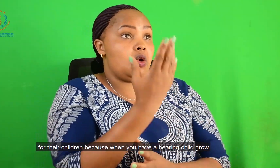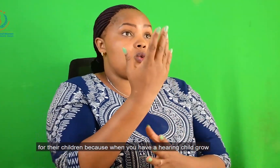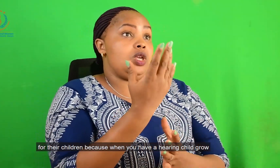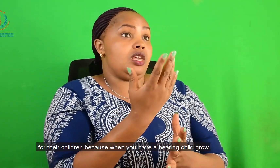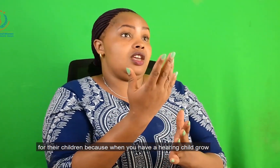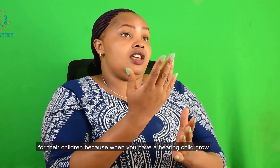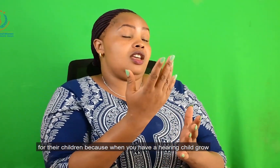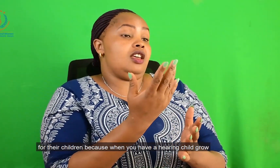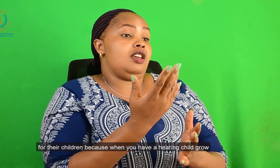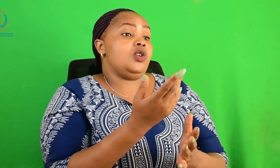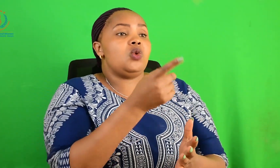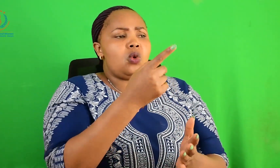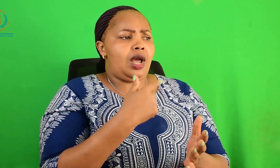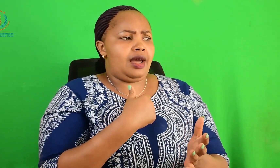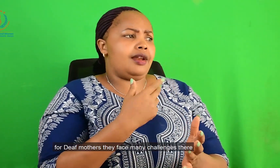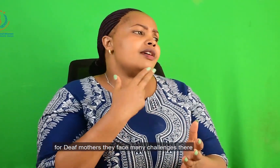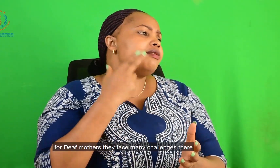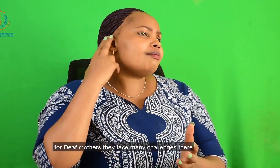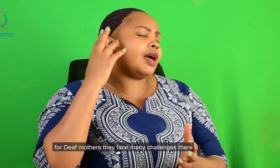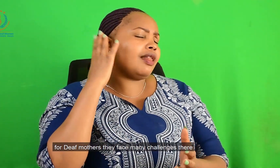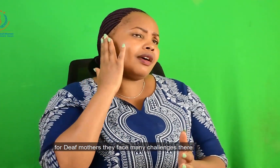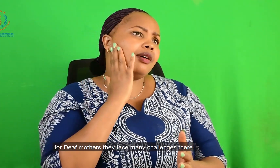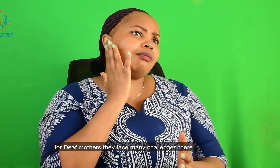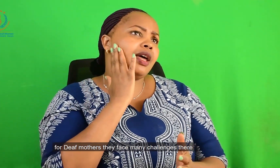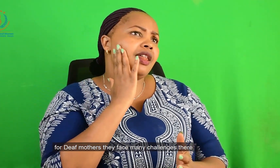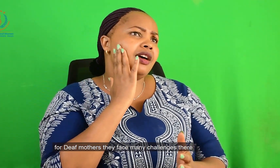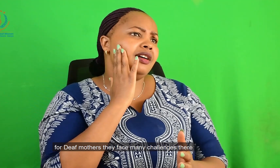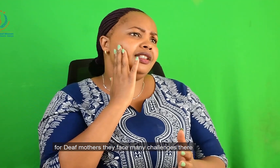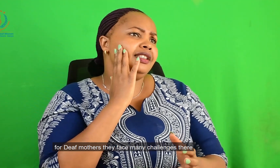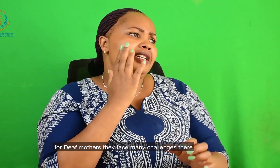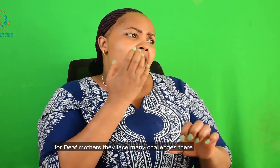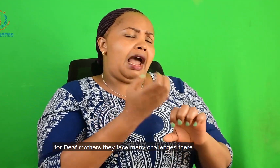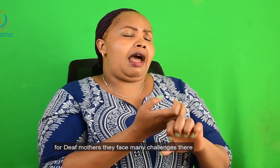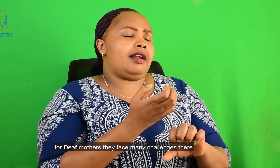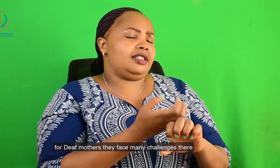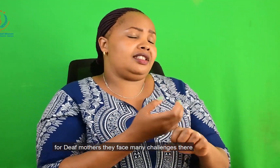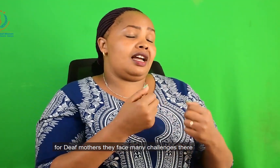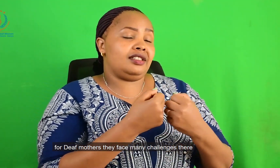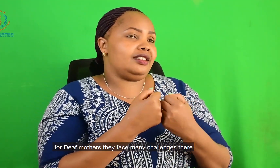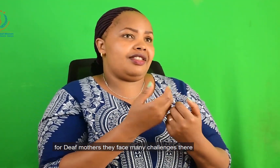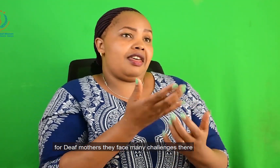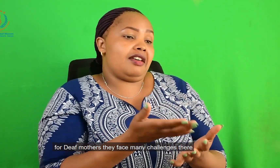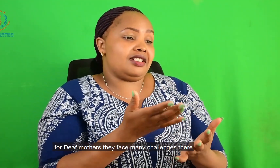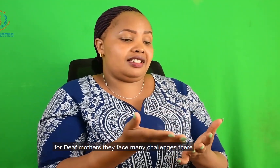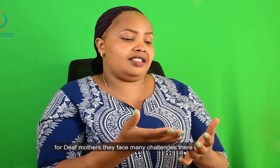grow, for deaf mothers, they face a lot of challenges there